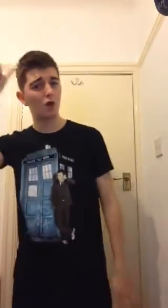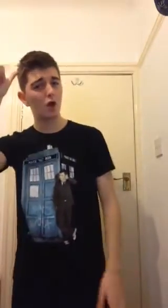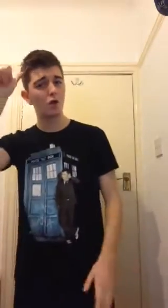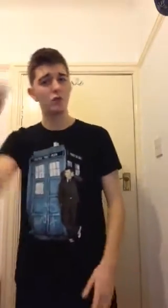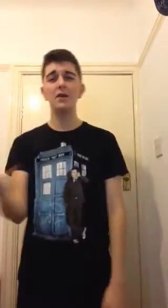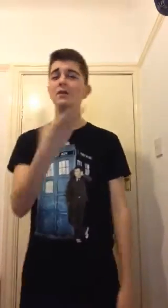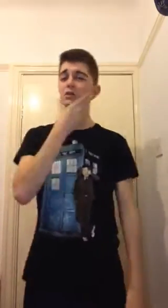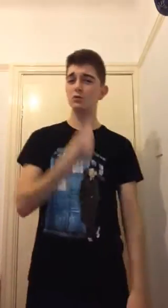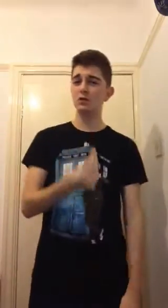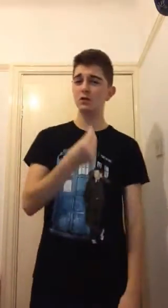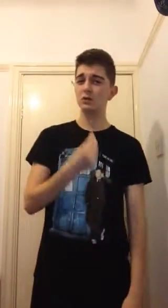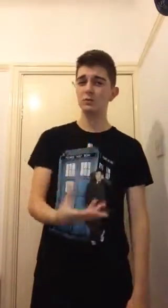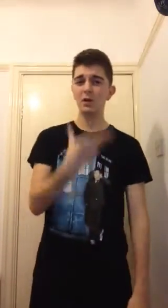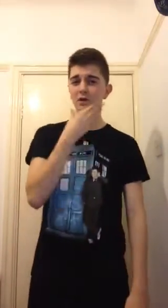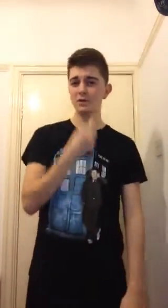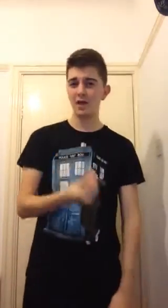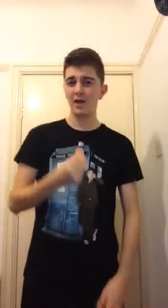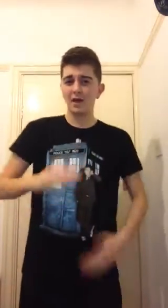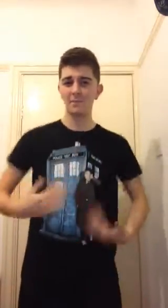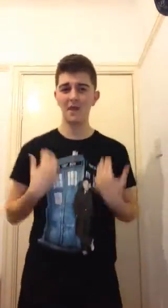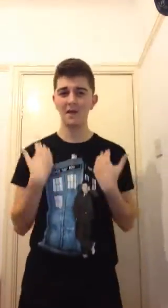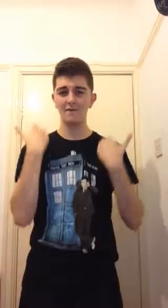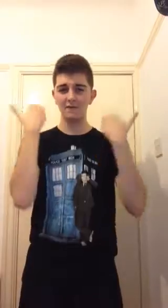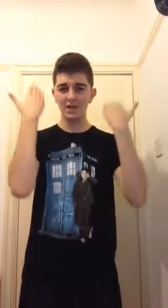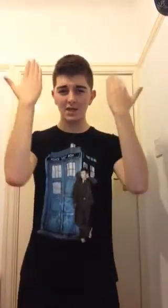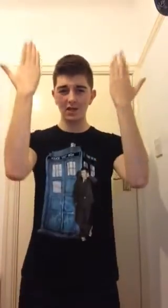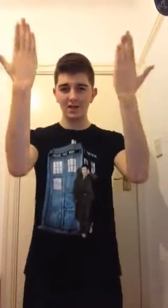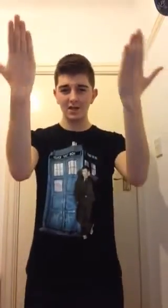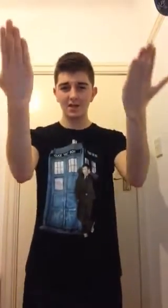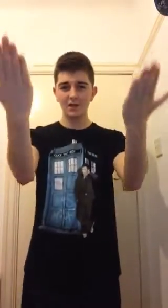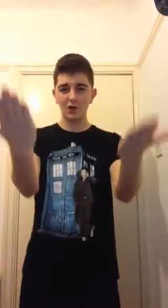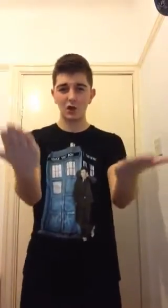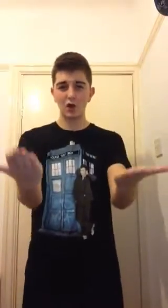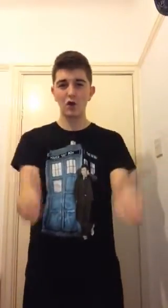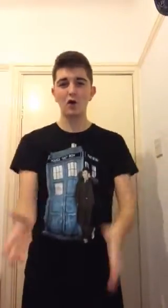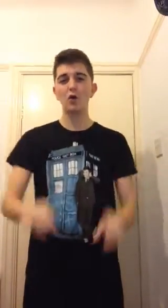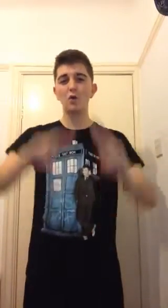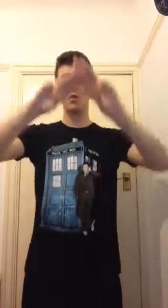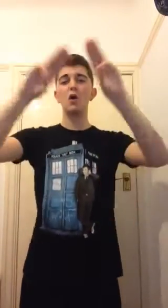Here's to you, raise glass